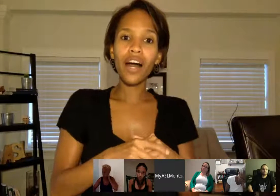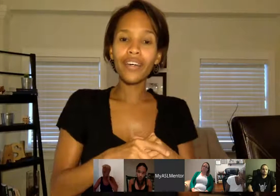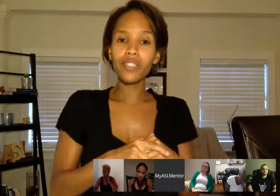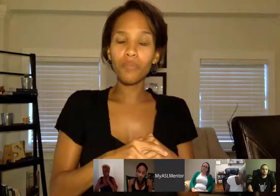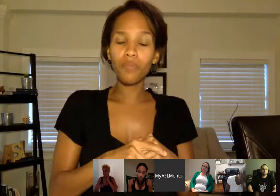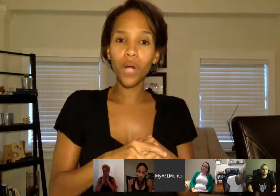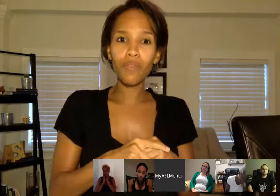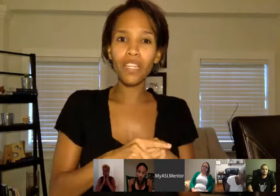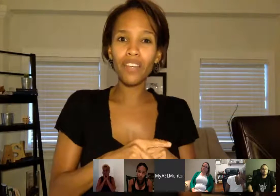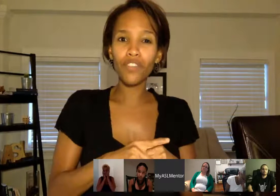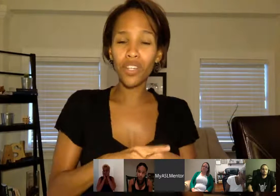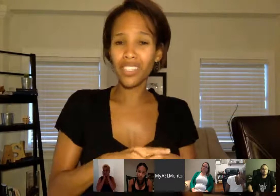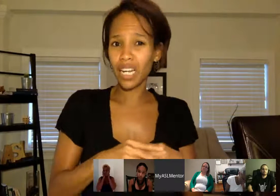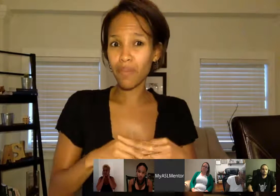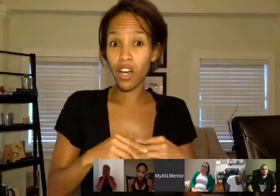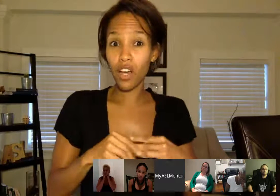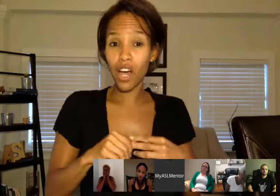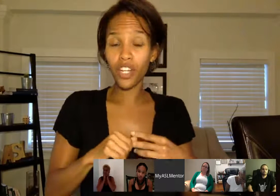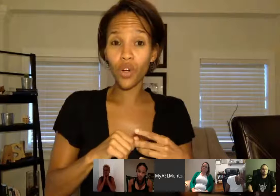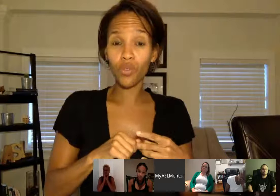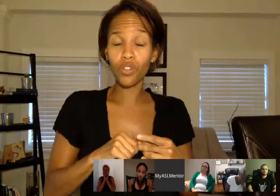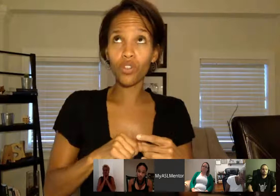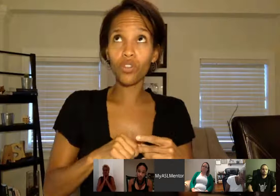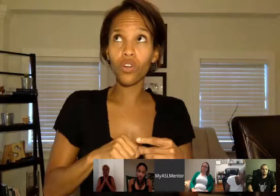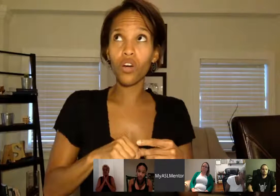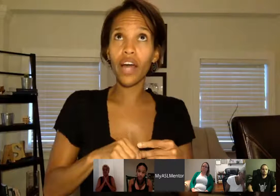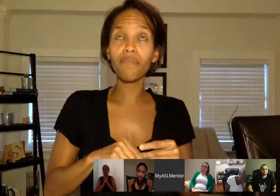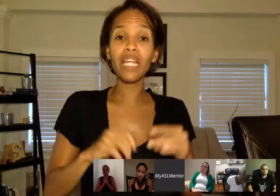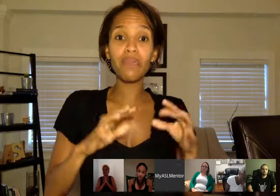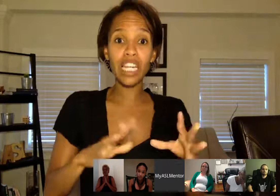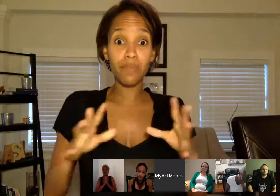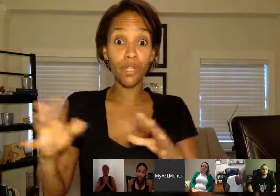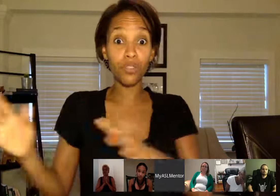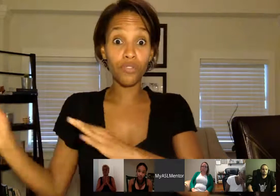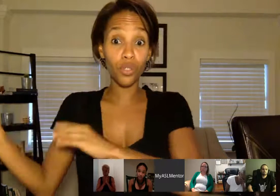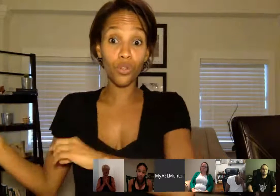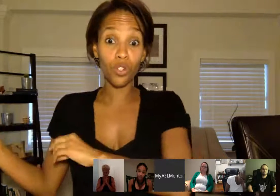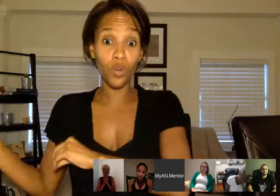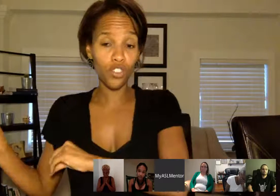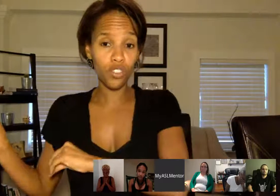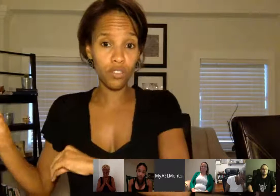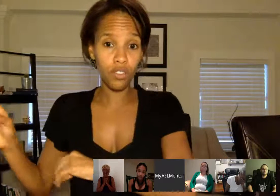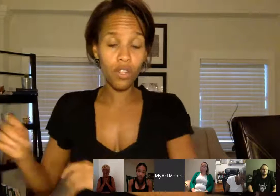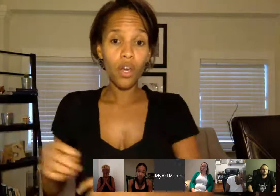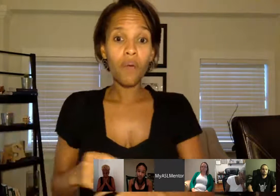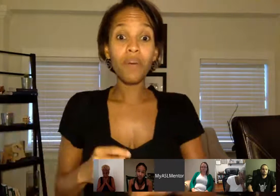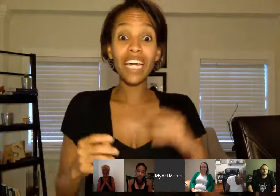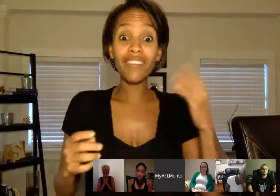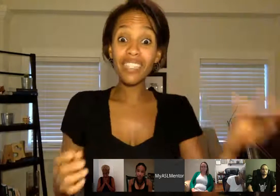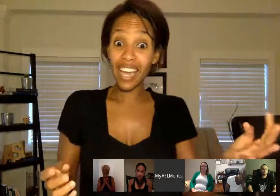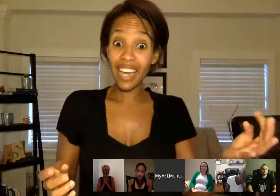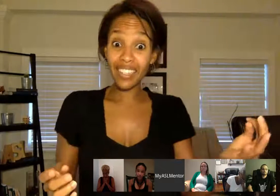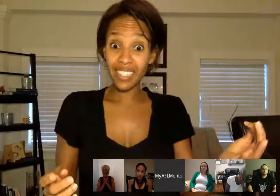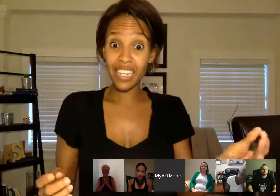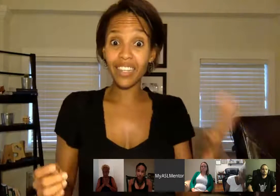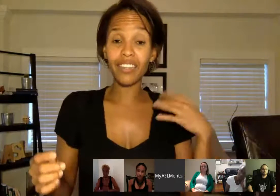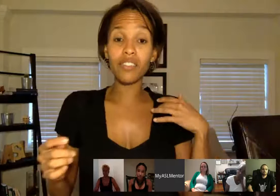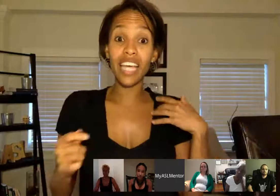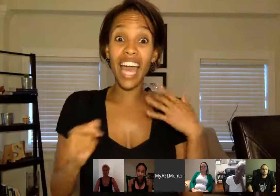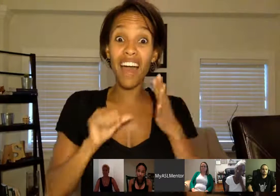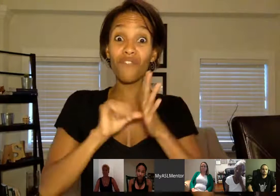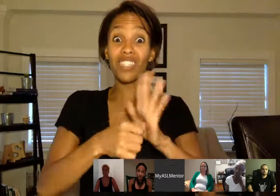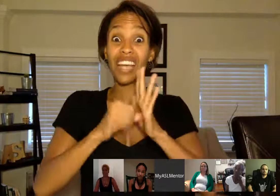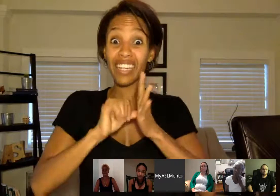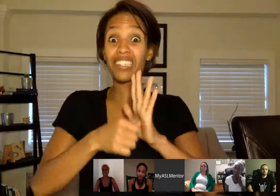You guys probably have noticed that I minimize my use of rhetorical questions, but in this case, it